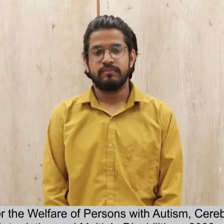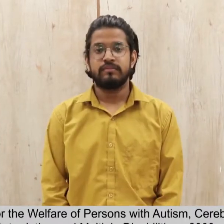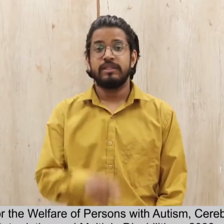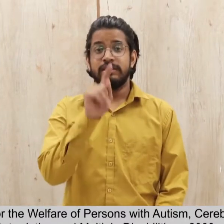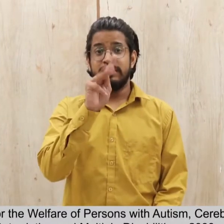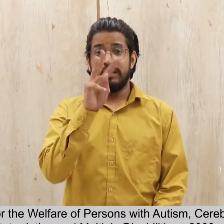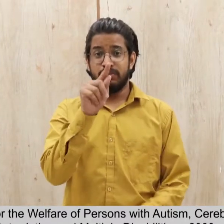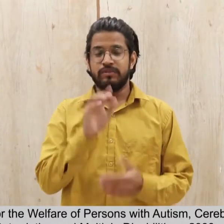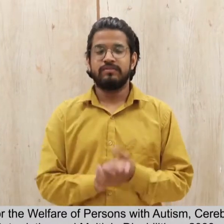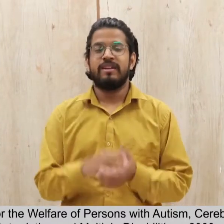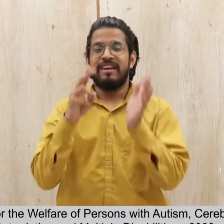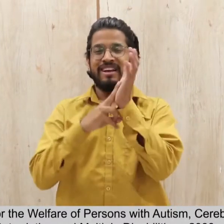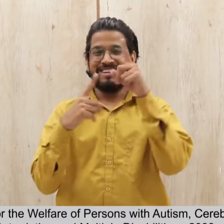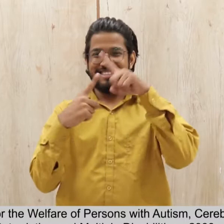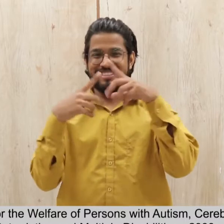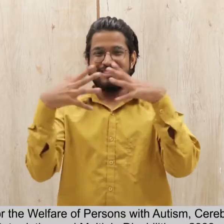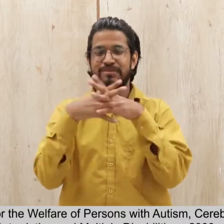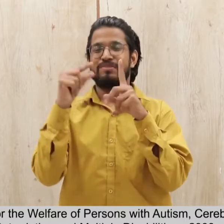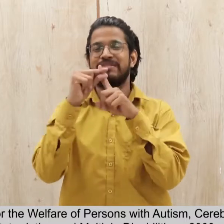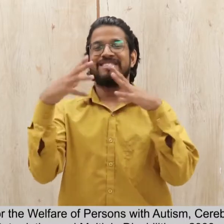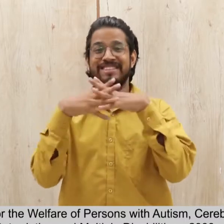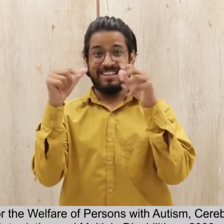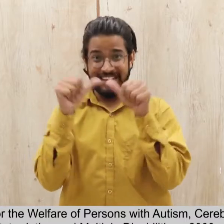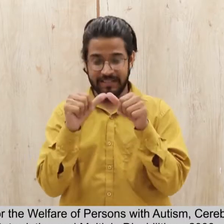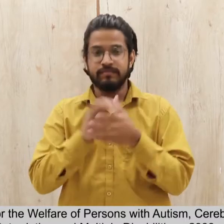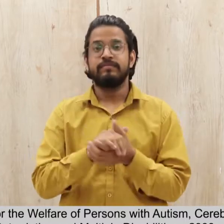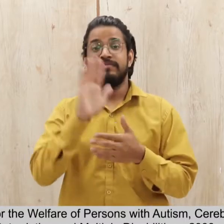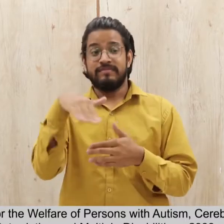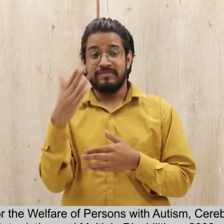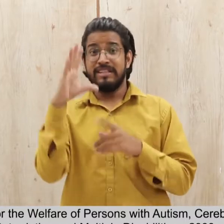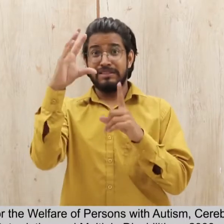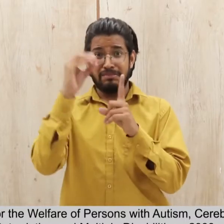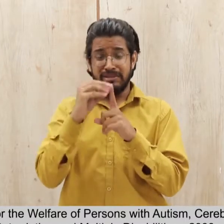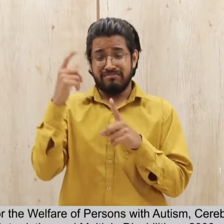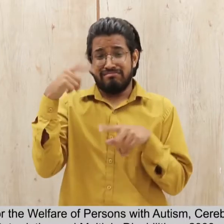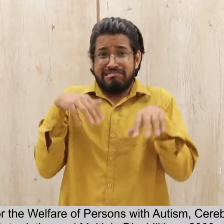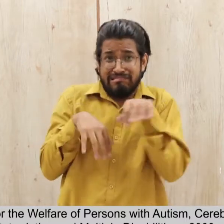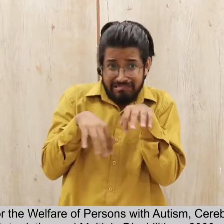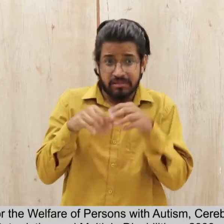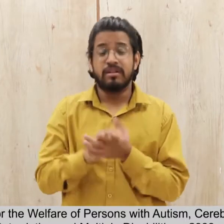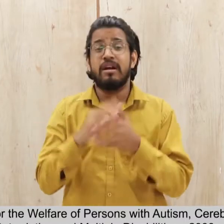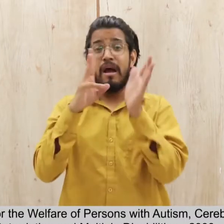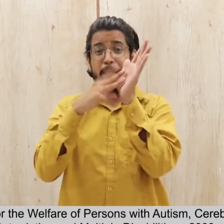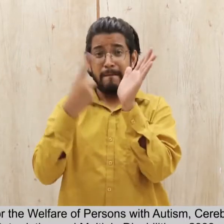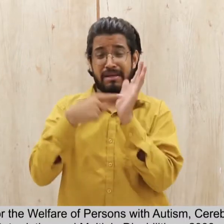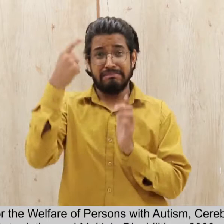13th, National Trust for the Welfare of Persons with Autism, Cerebral Palsy, Mental Retardation and